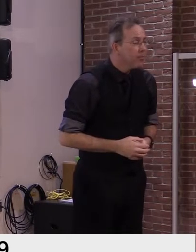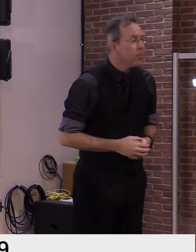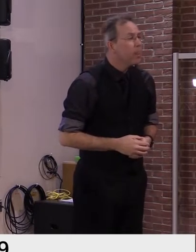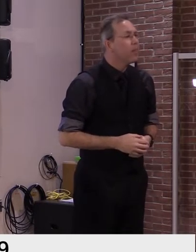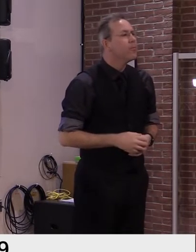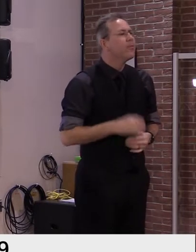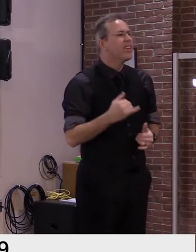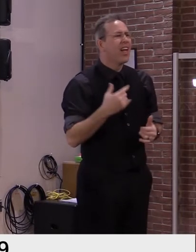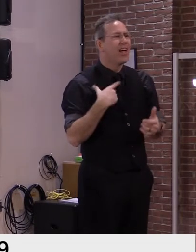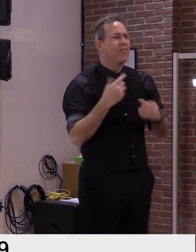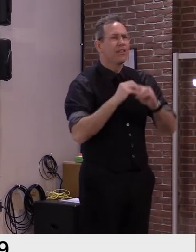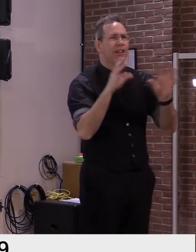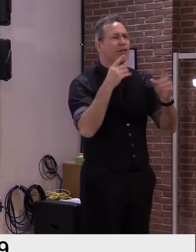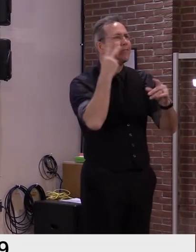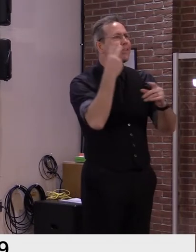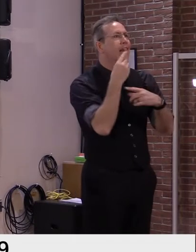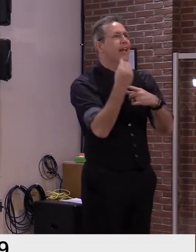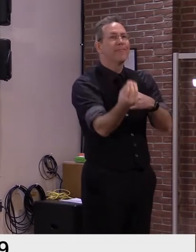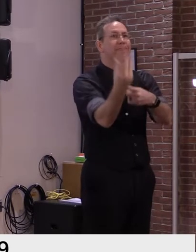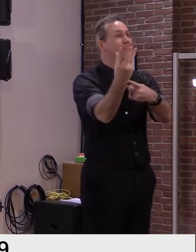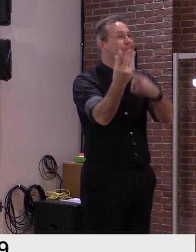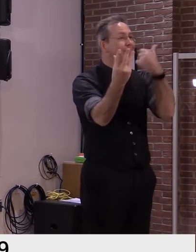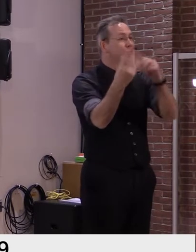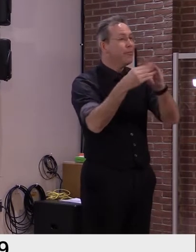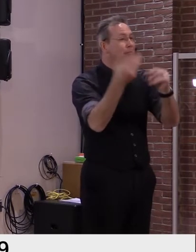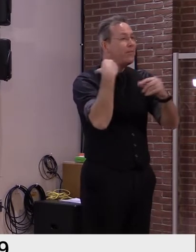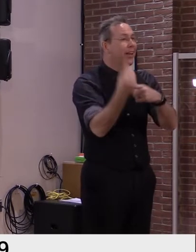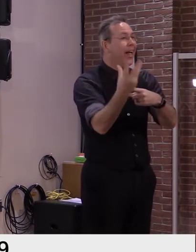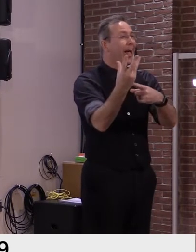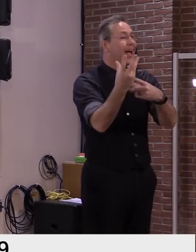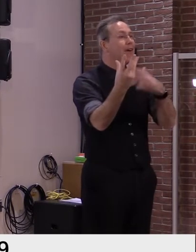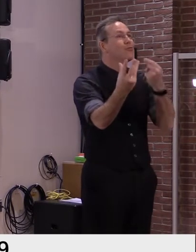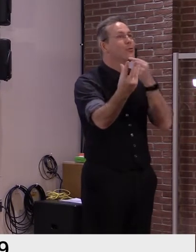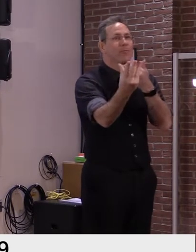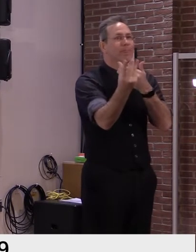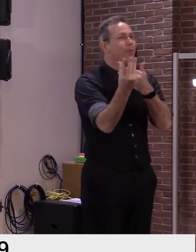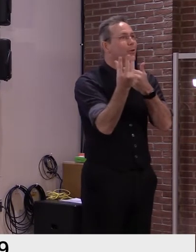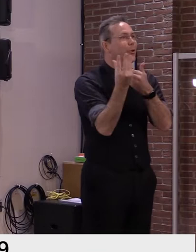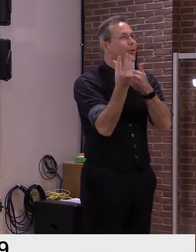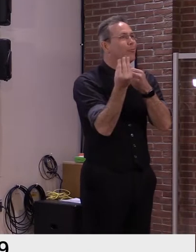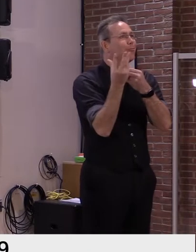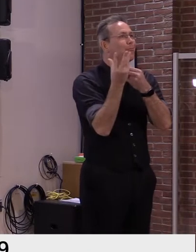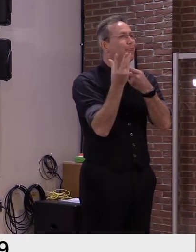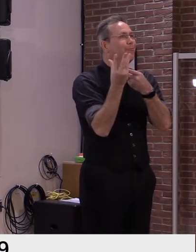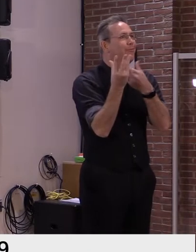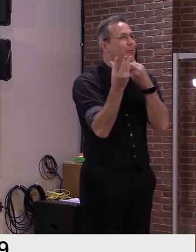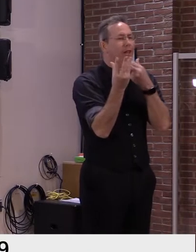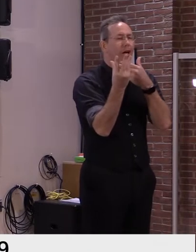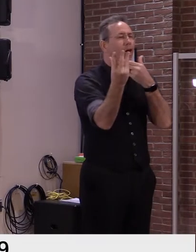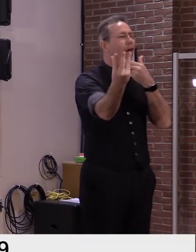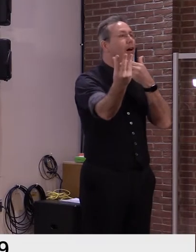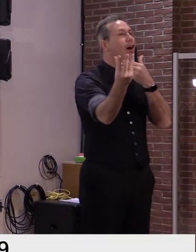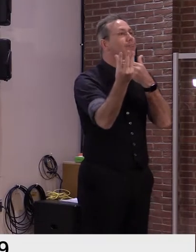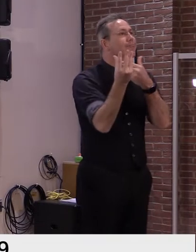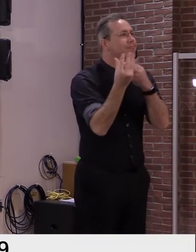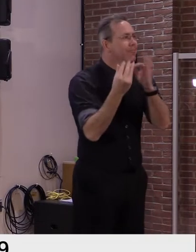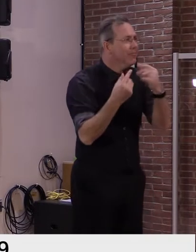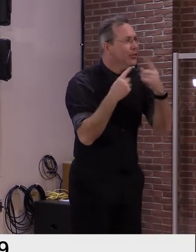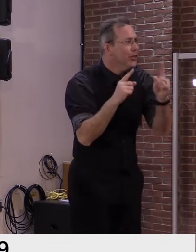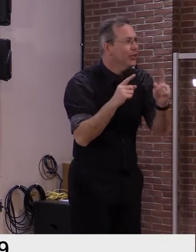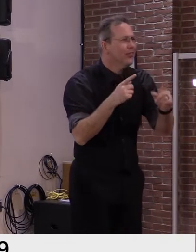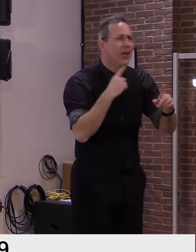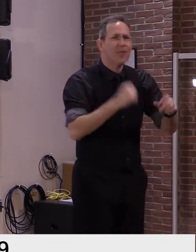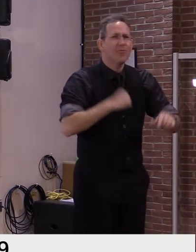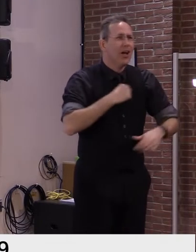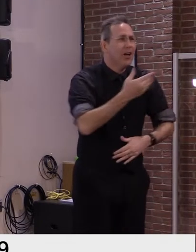pandemic tunnel. I can't tell you how proud I am of all of you. how you hung in there during the dark days, and